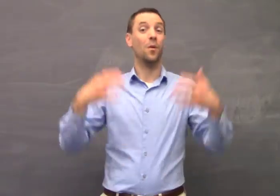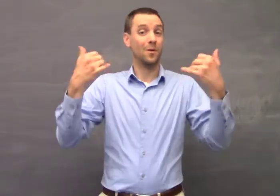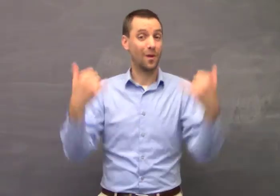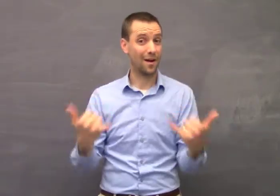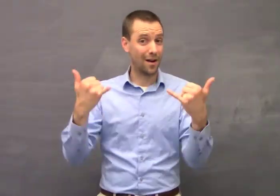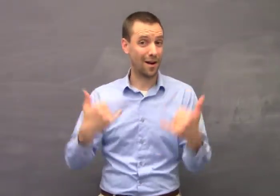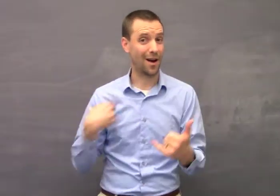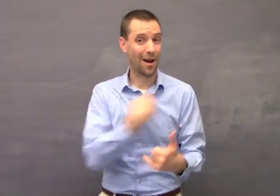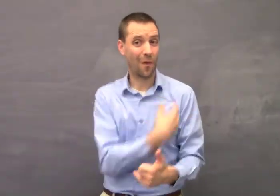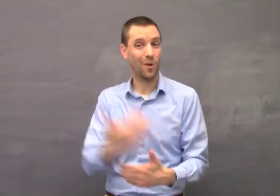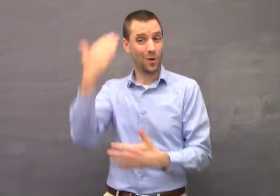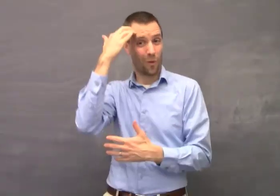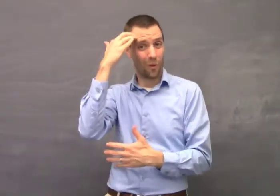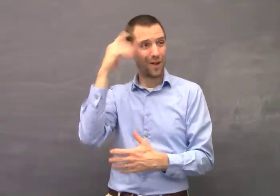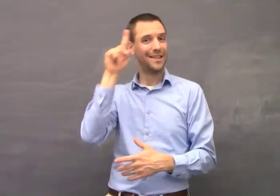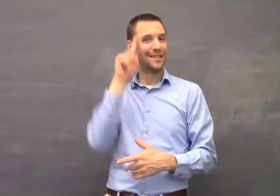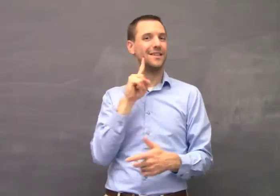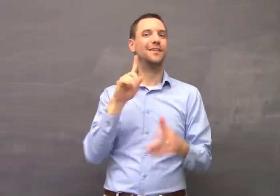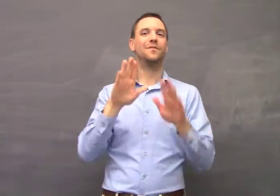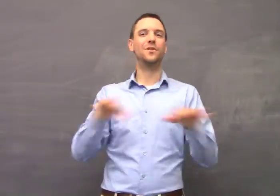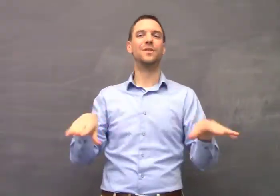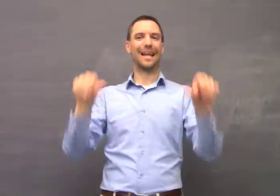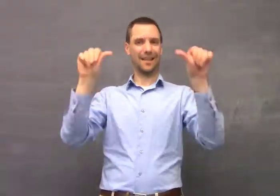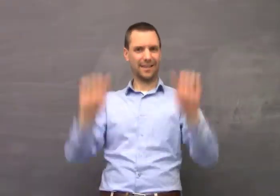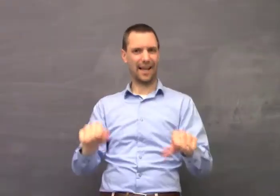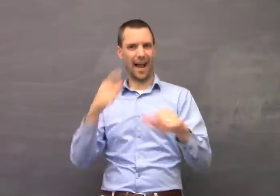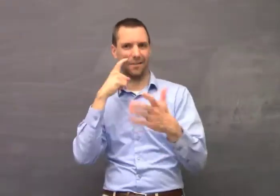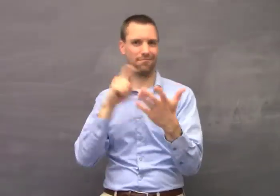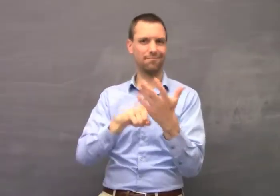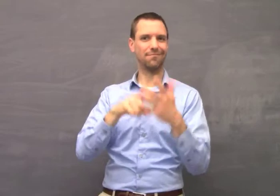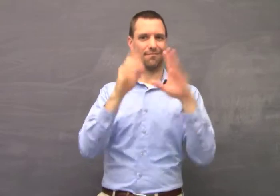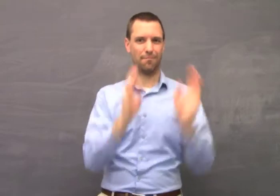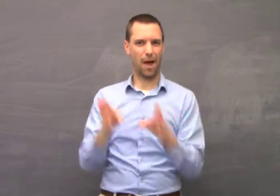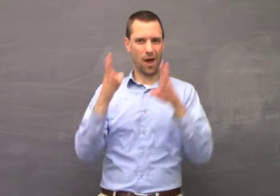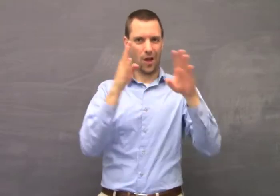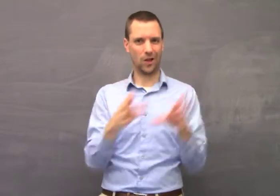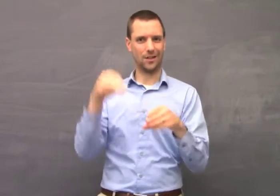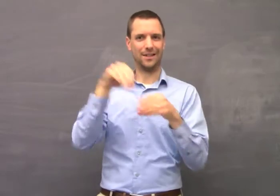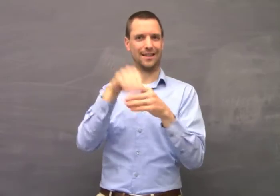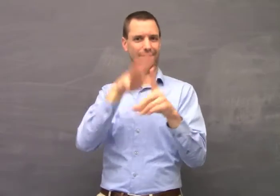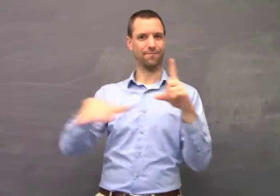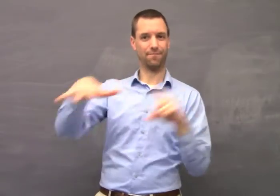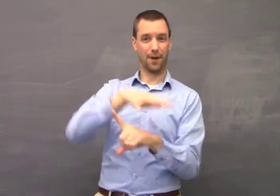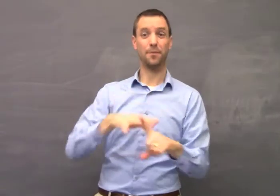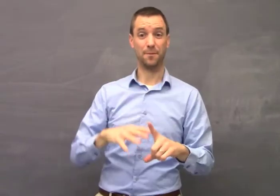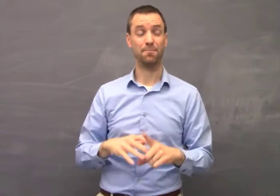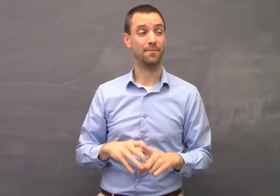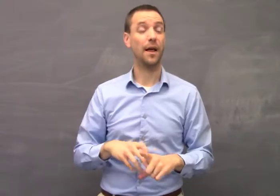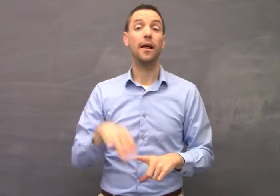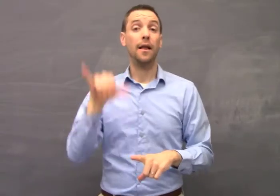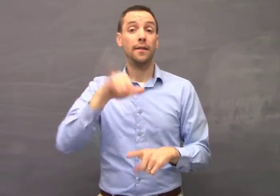So now we know that deaf children can detect patterns or regularities in their environment.